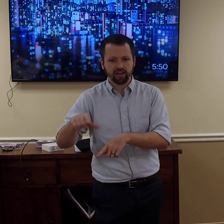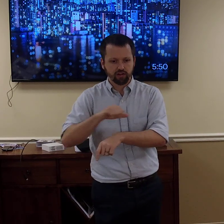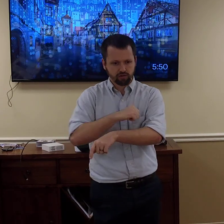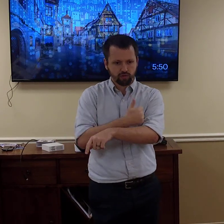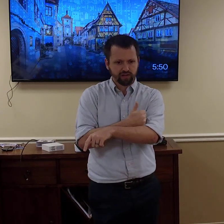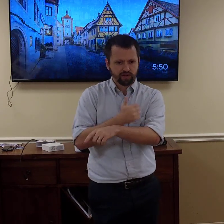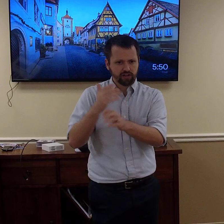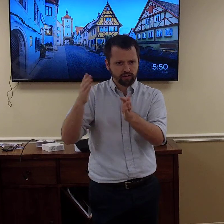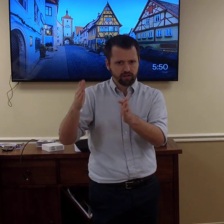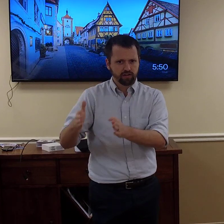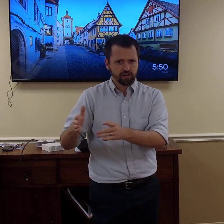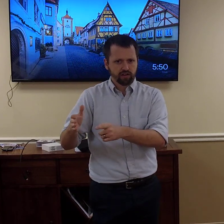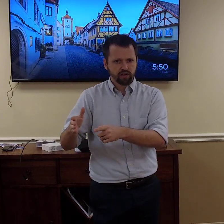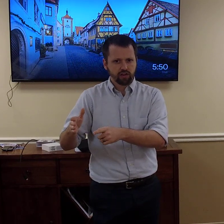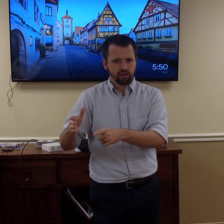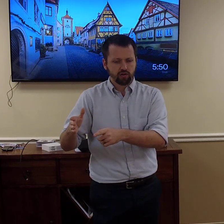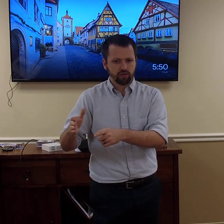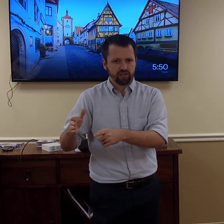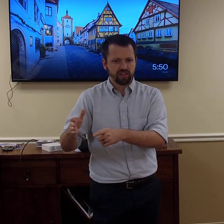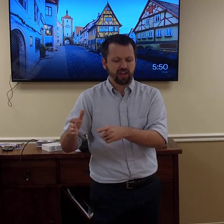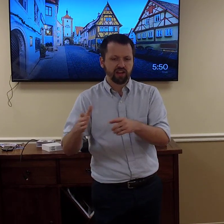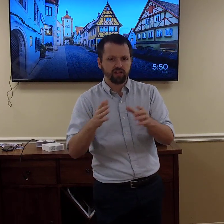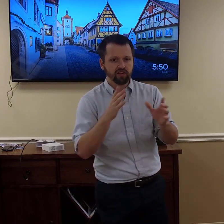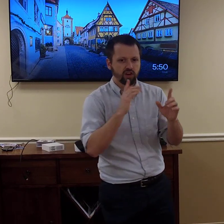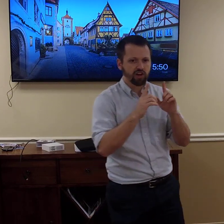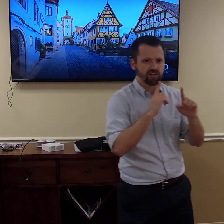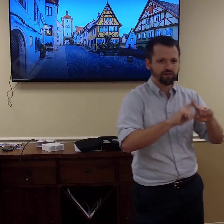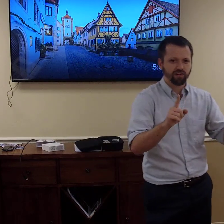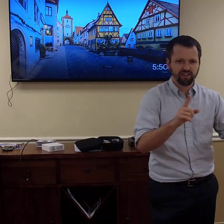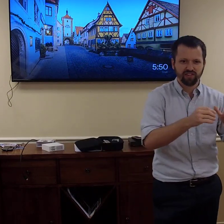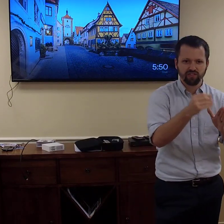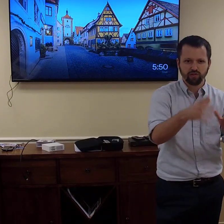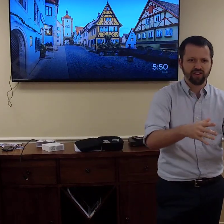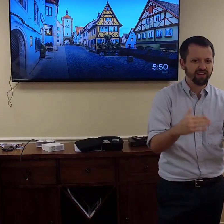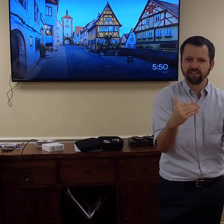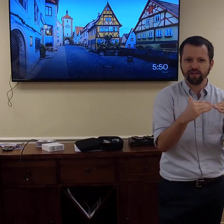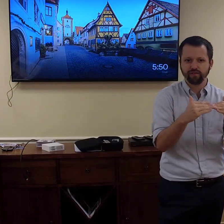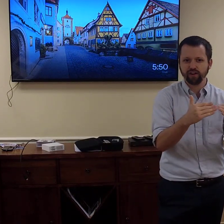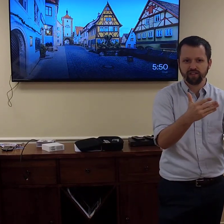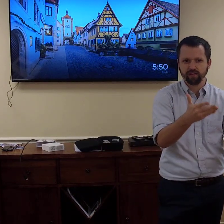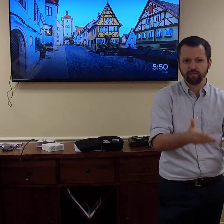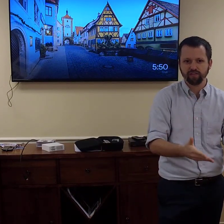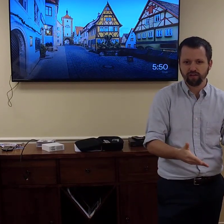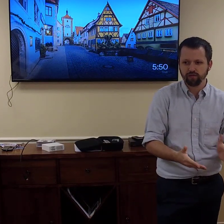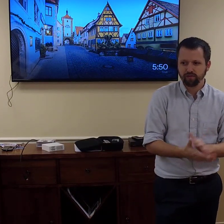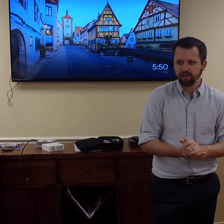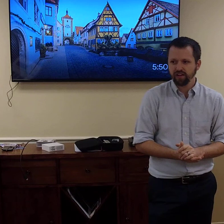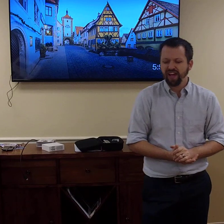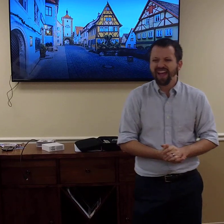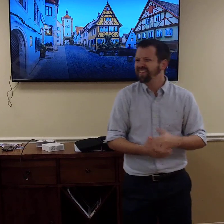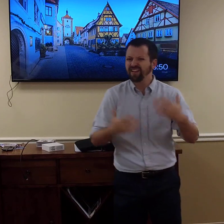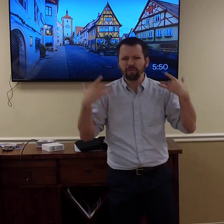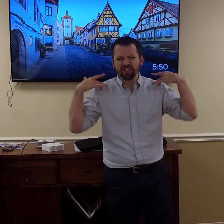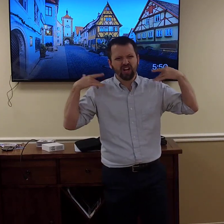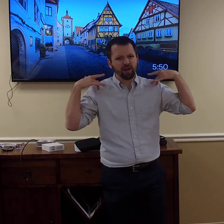an authority figure, then they talk differently to the student, and that's not fair to them. So, and it's not my job.